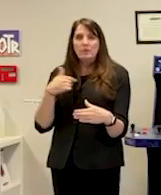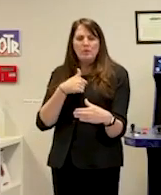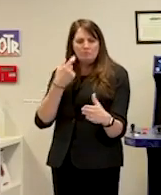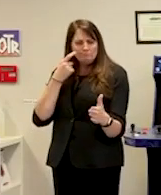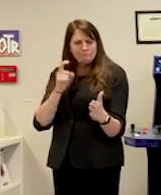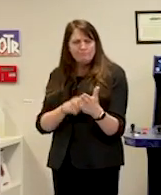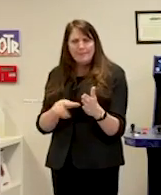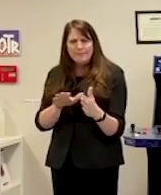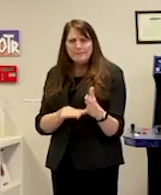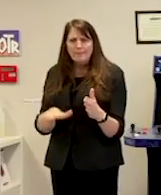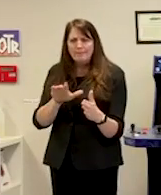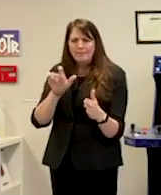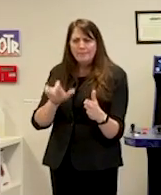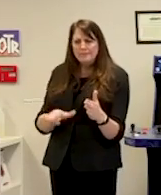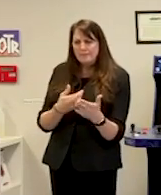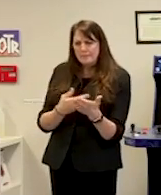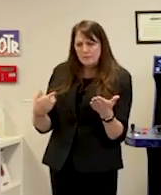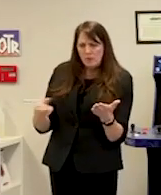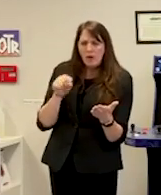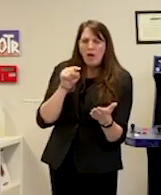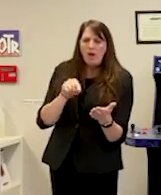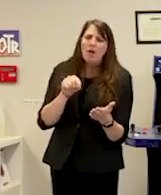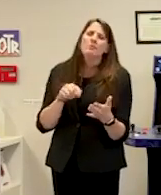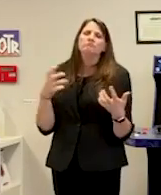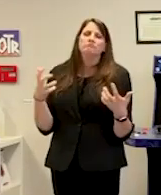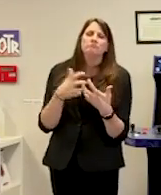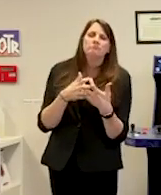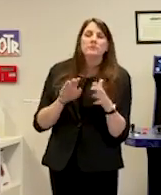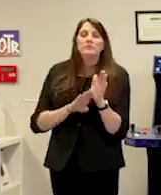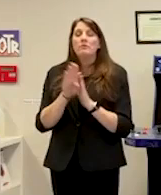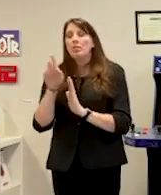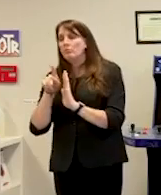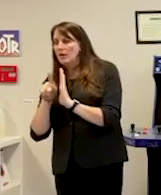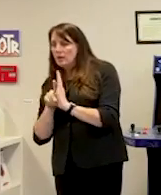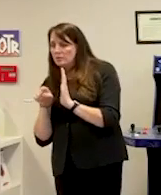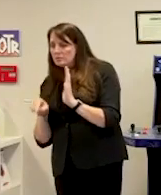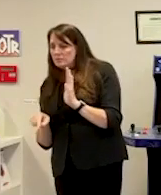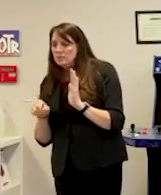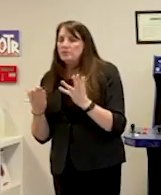identify the areas where we need to put these resources, develop policy